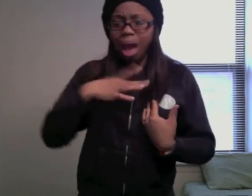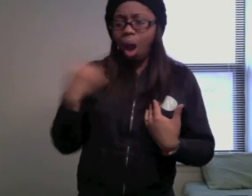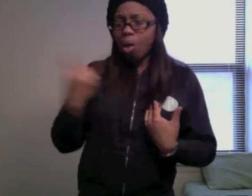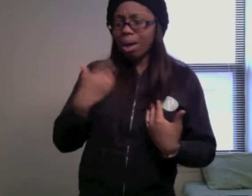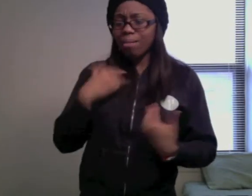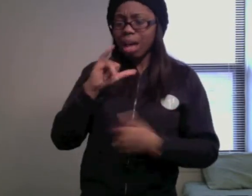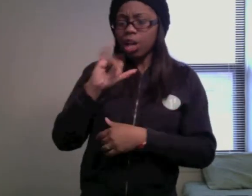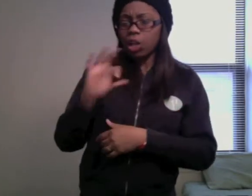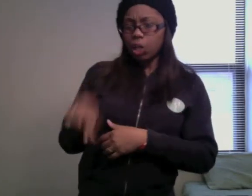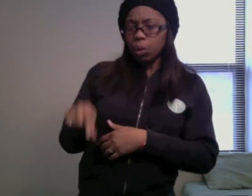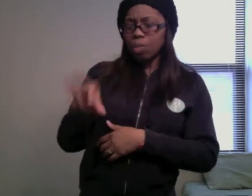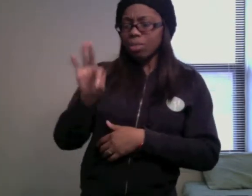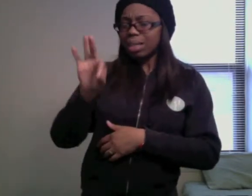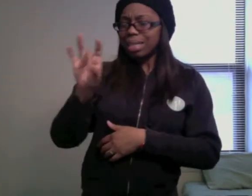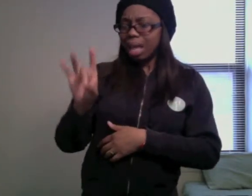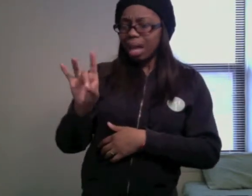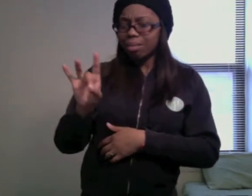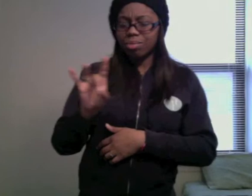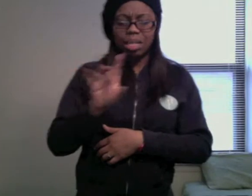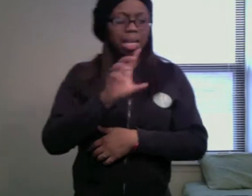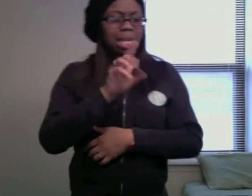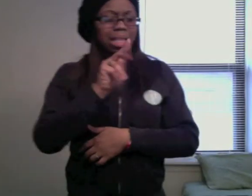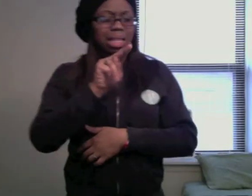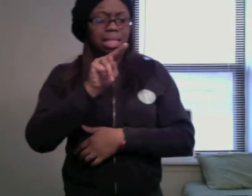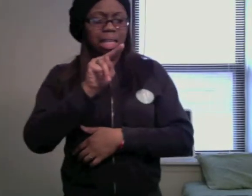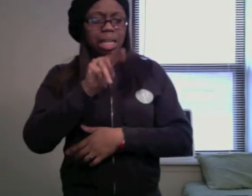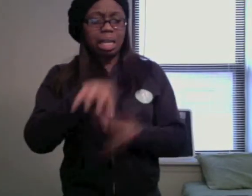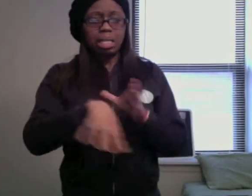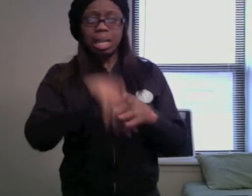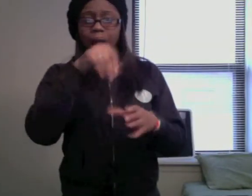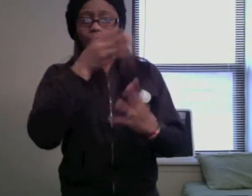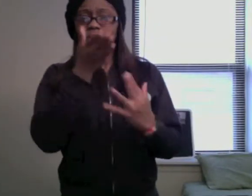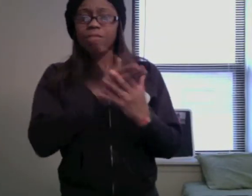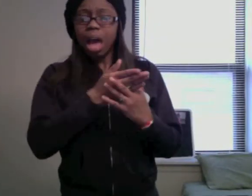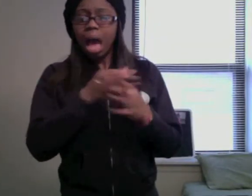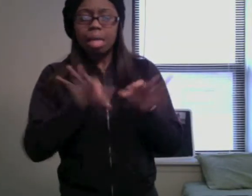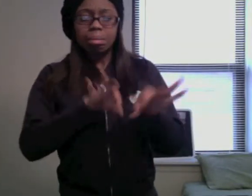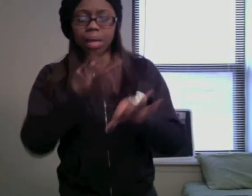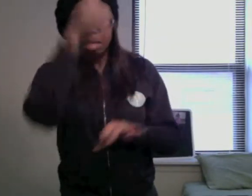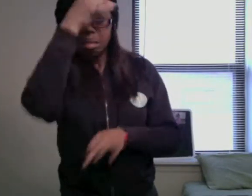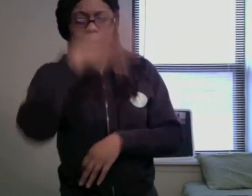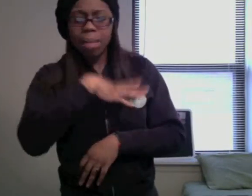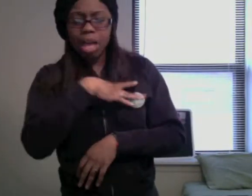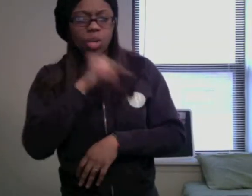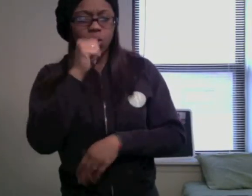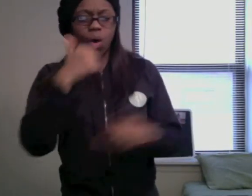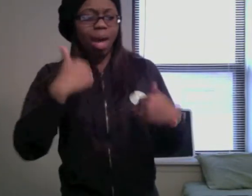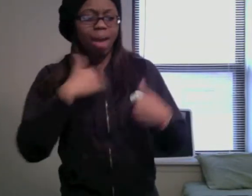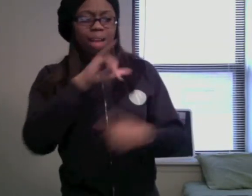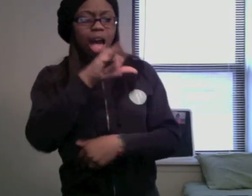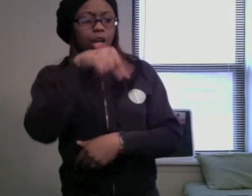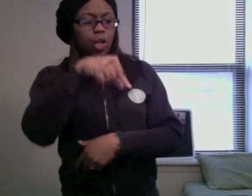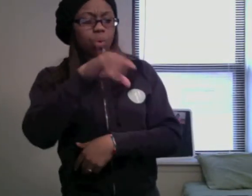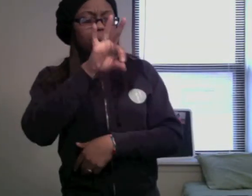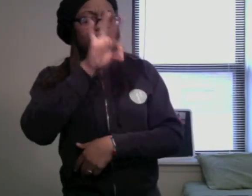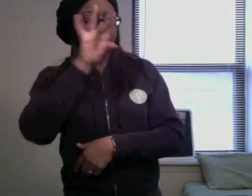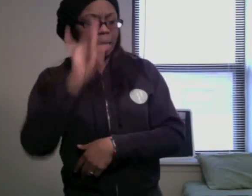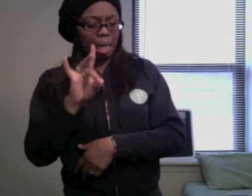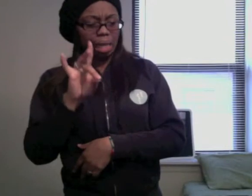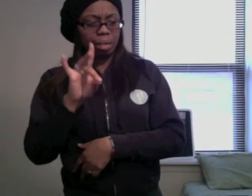98. The dean took out the file and explained to the young man, "You don't have an IQ of 98. You